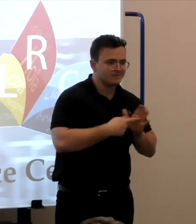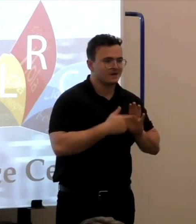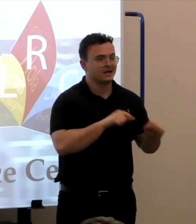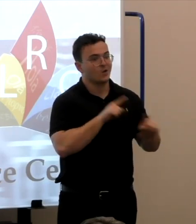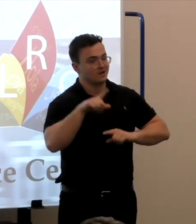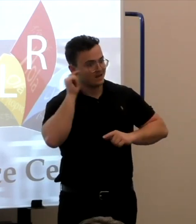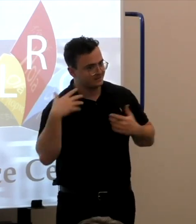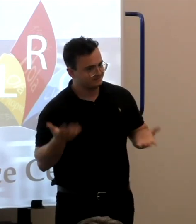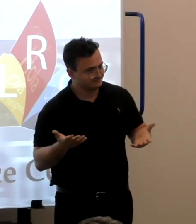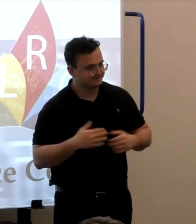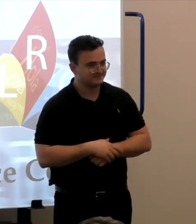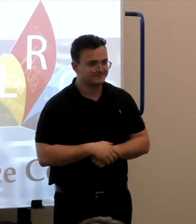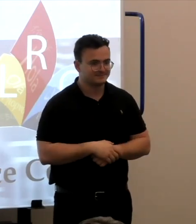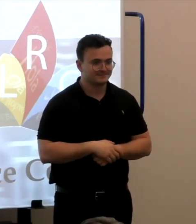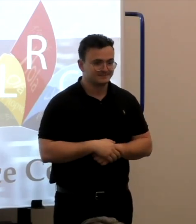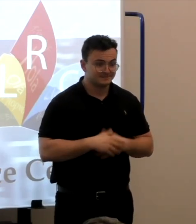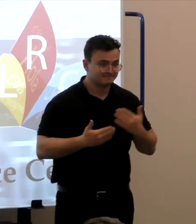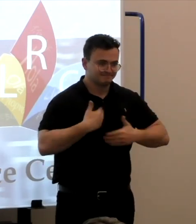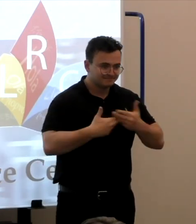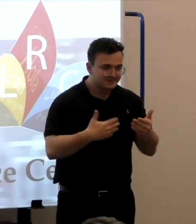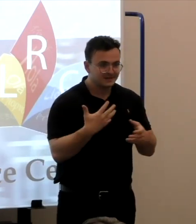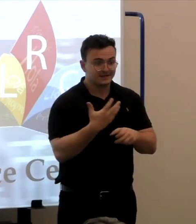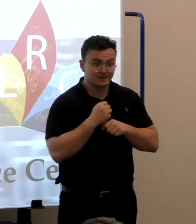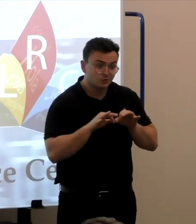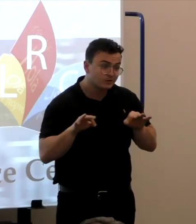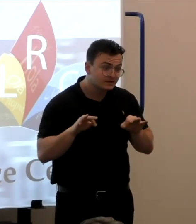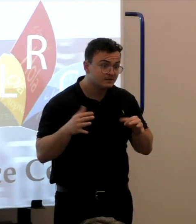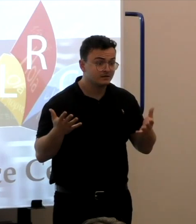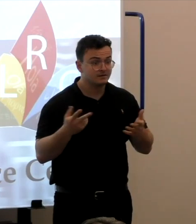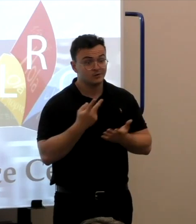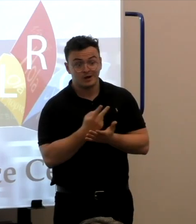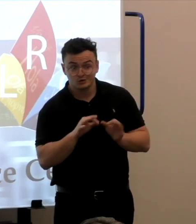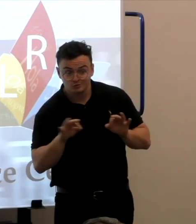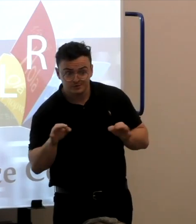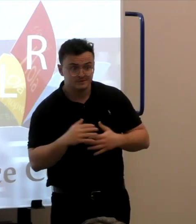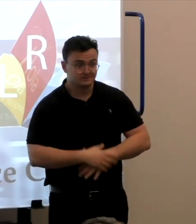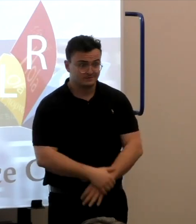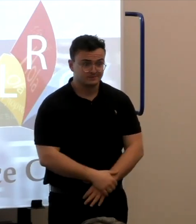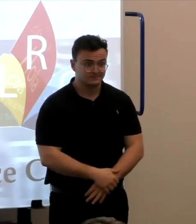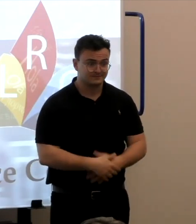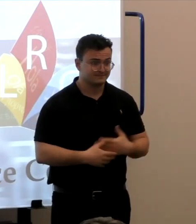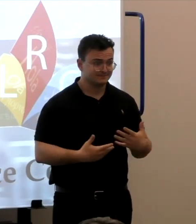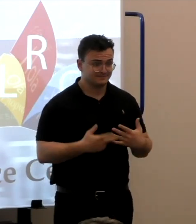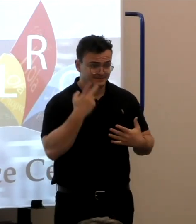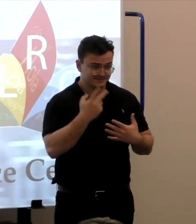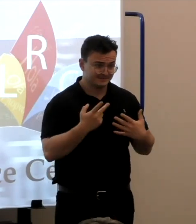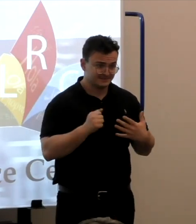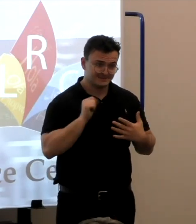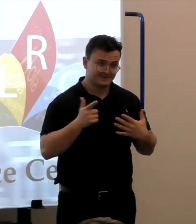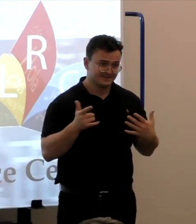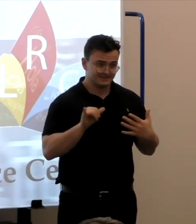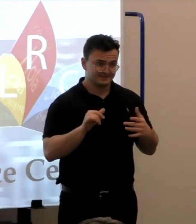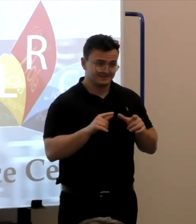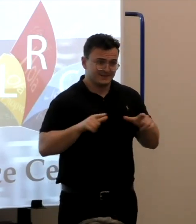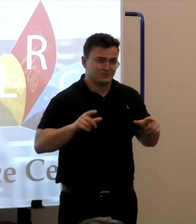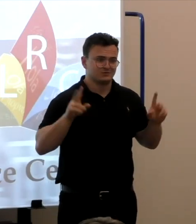you can learn American Sign Language. That means I can go to Gallaudet University and, you know, I get a degree and get a graduate level degree.